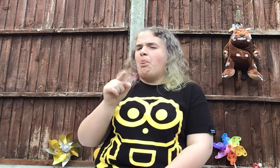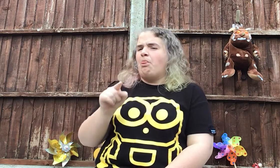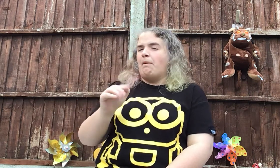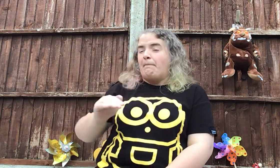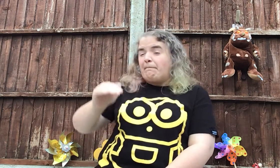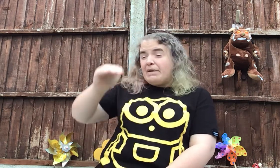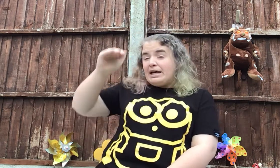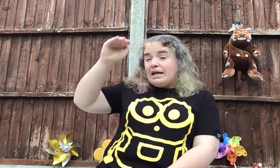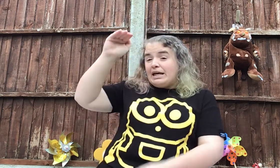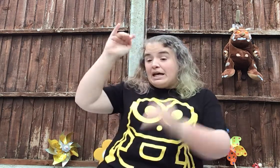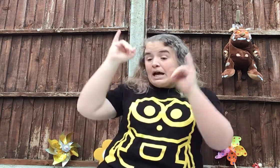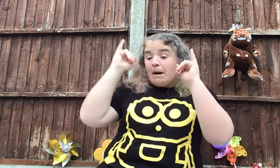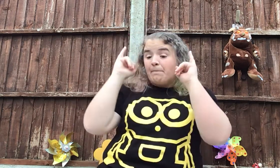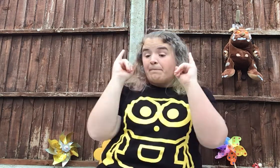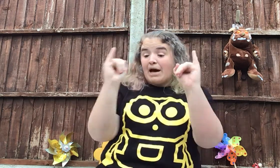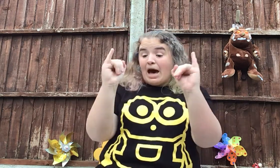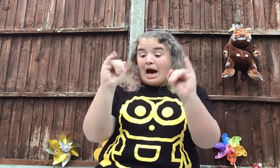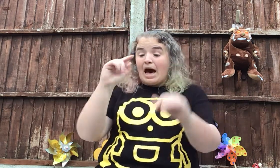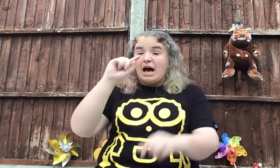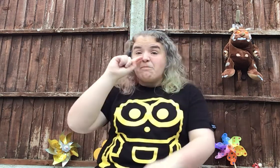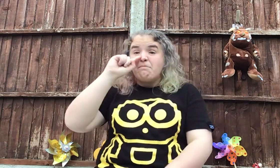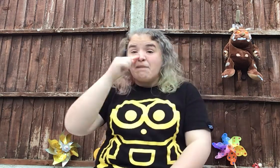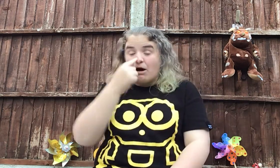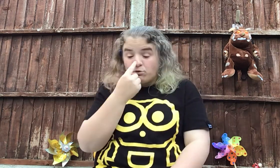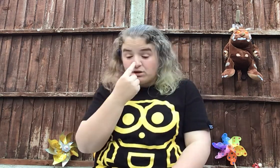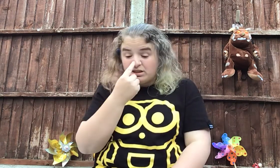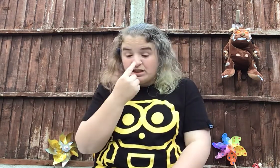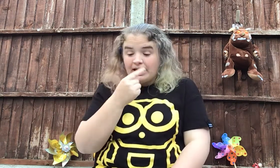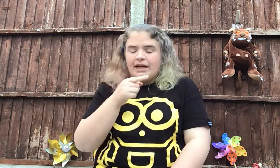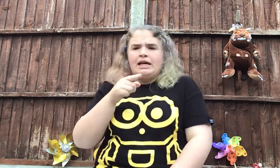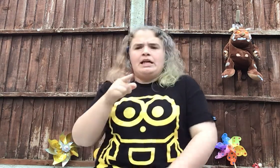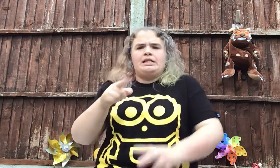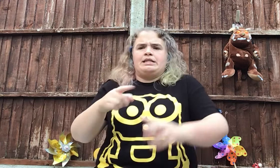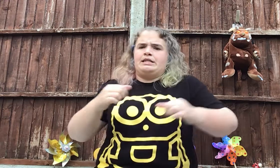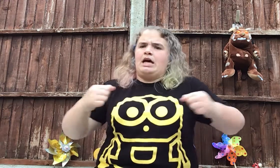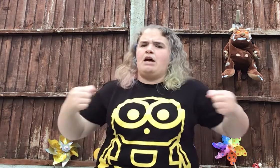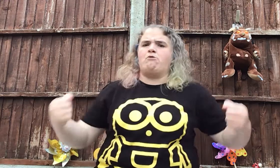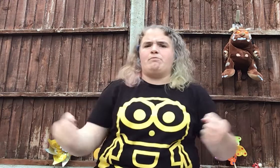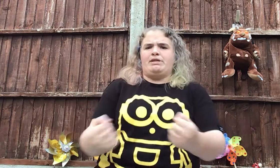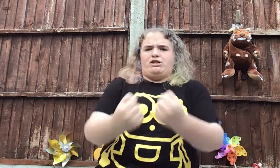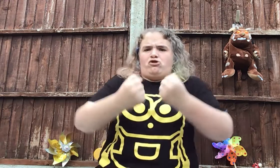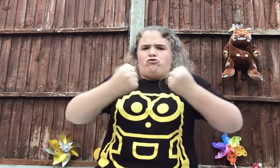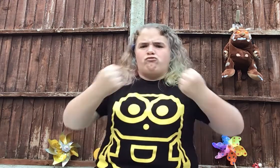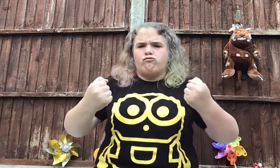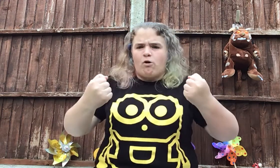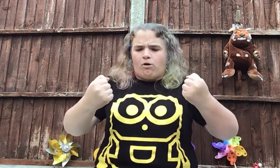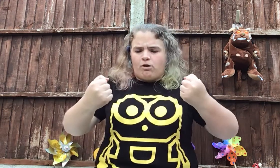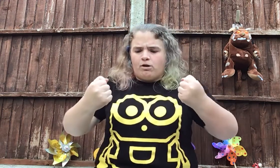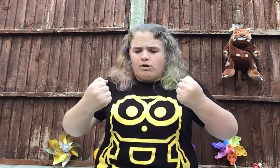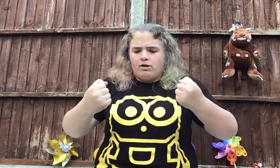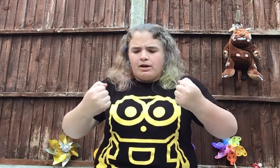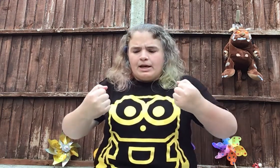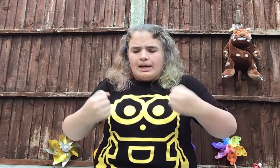The big bad mouse is terribly strong, and